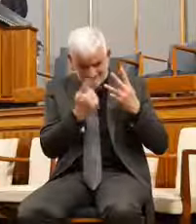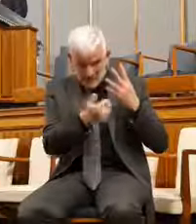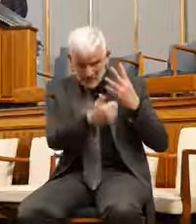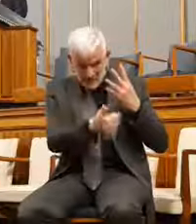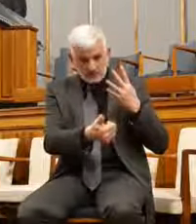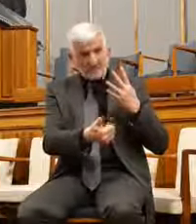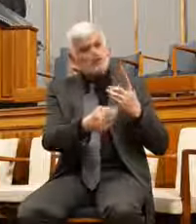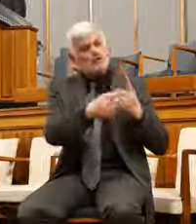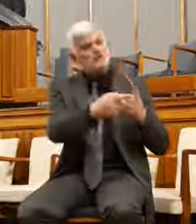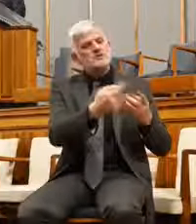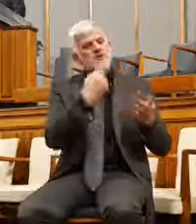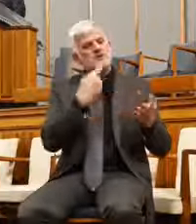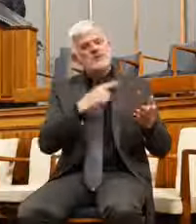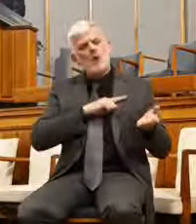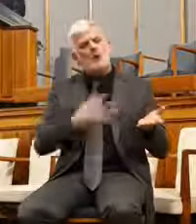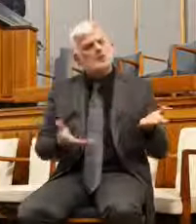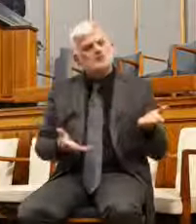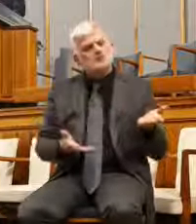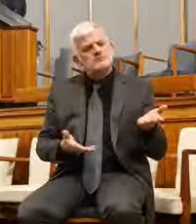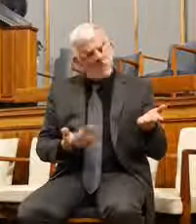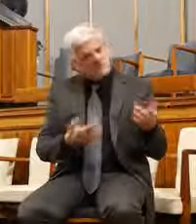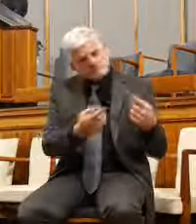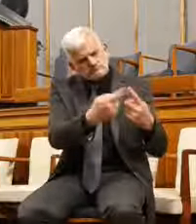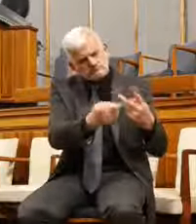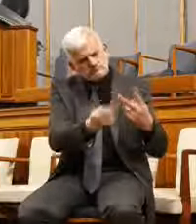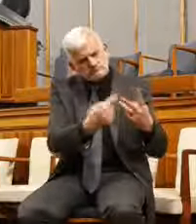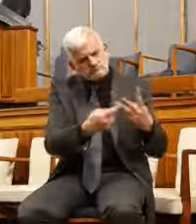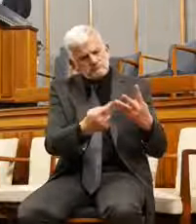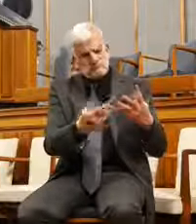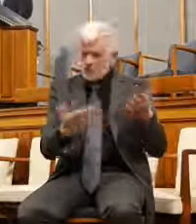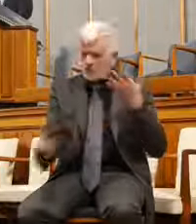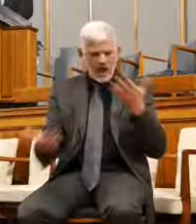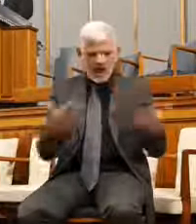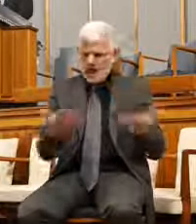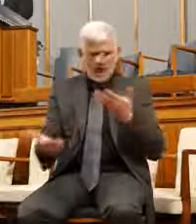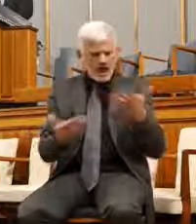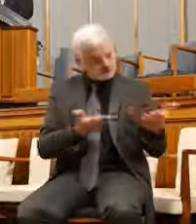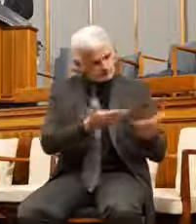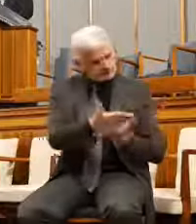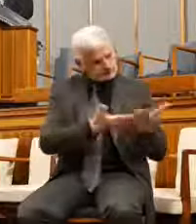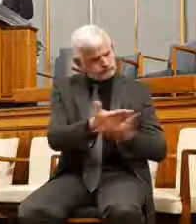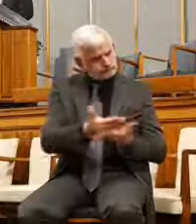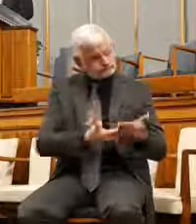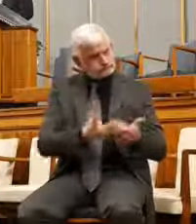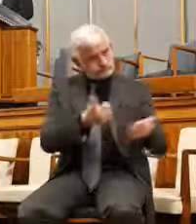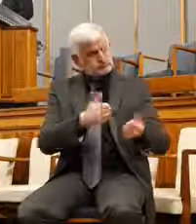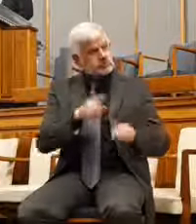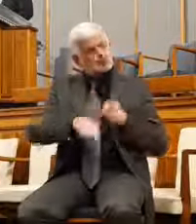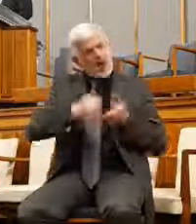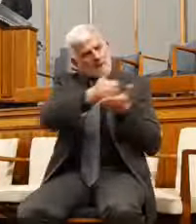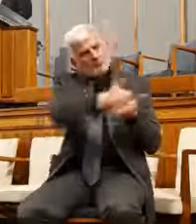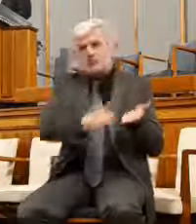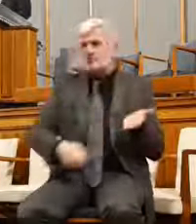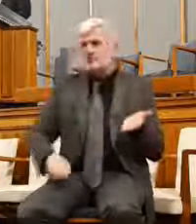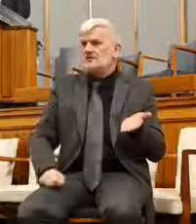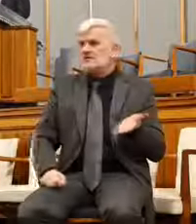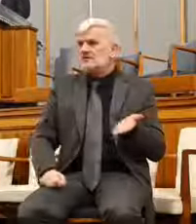reasons why you don't want to be mine. And then I shall respond to you and try to help you.